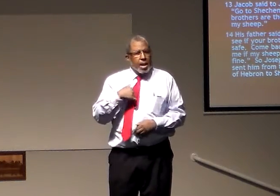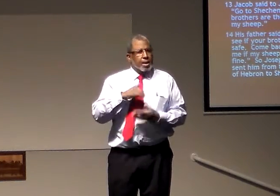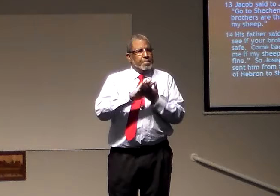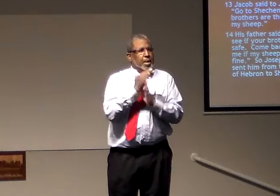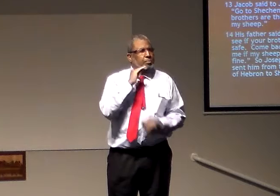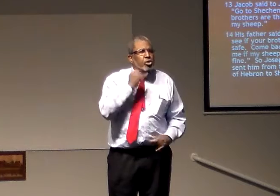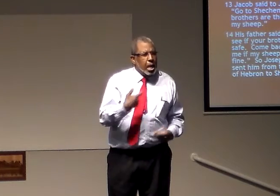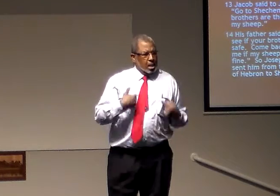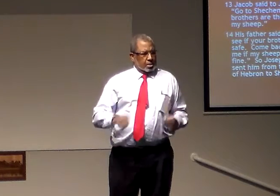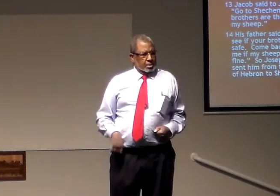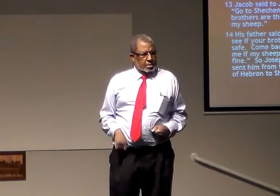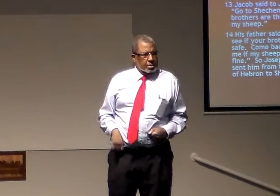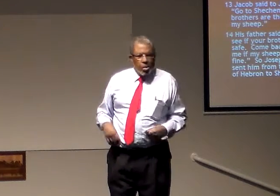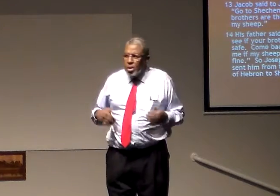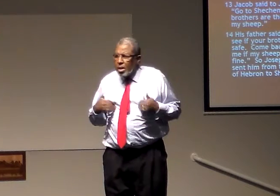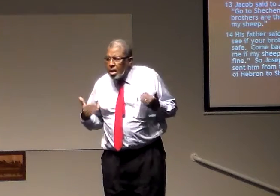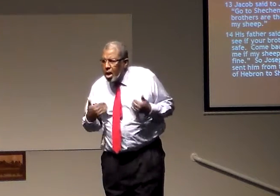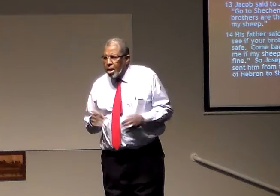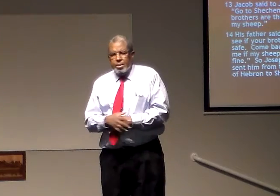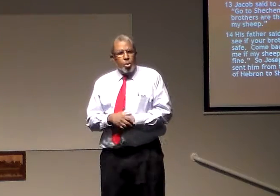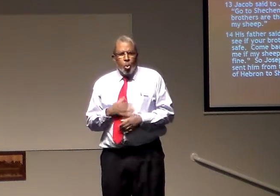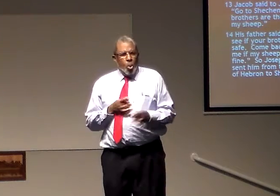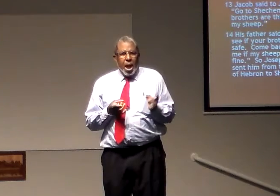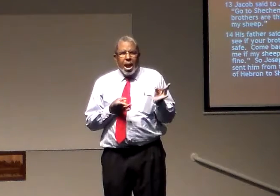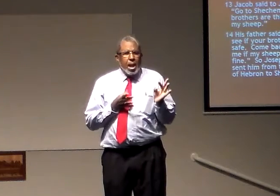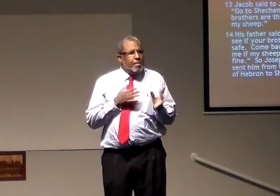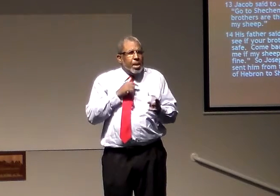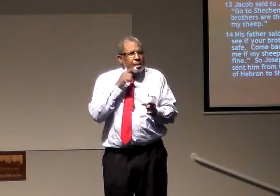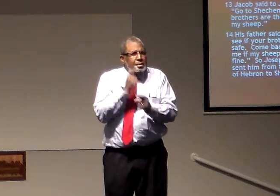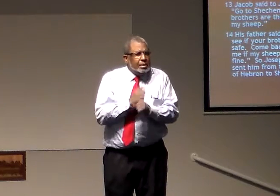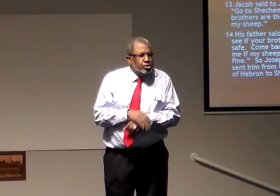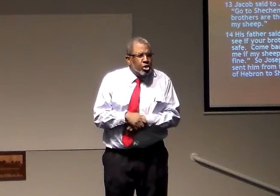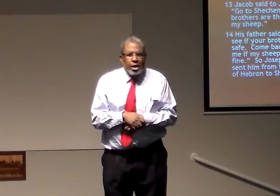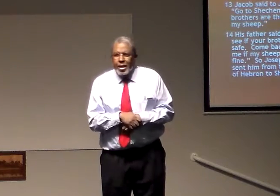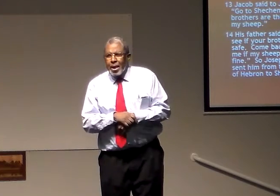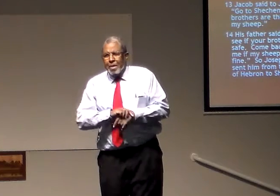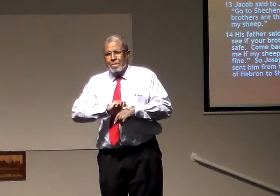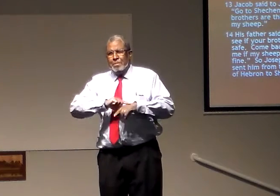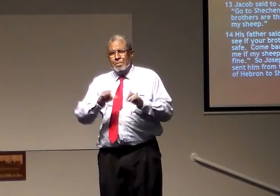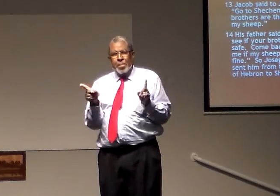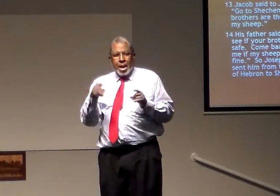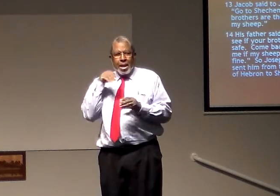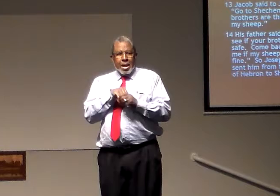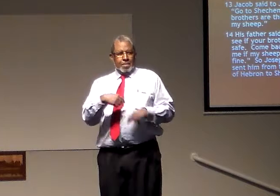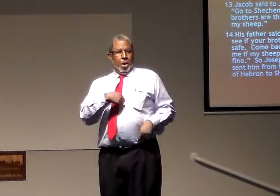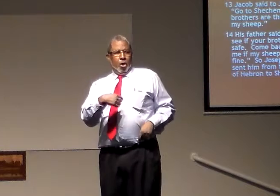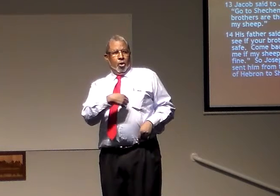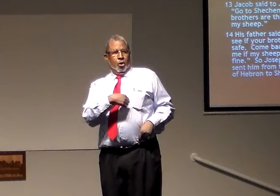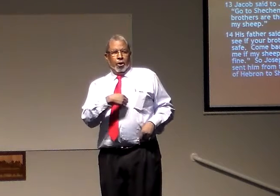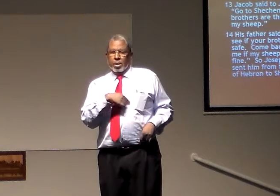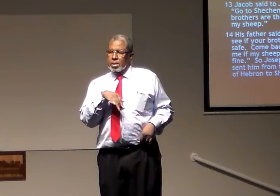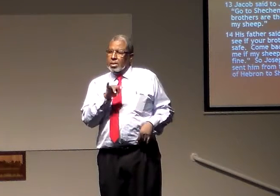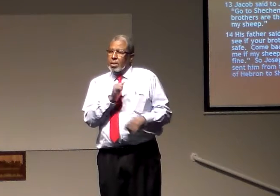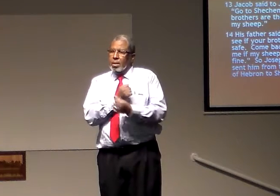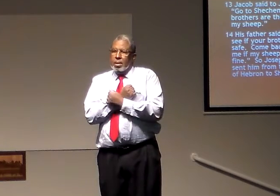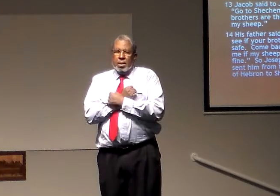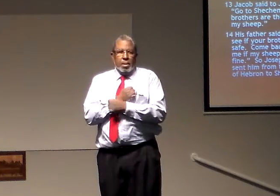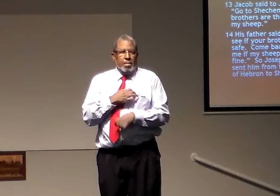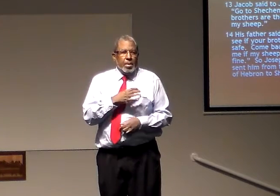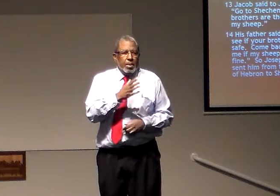communicate with me. I'm becoming jealous myself. Oh, I hated my sister. But you know what? I